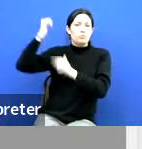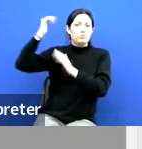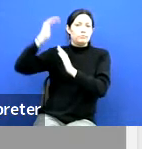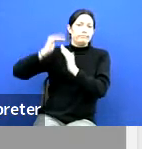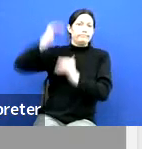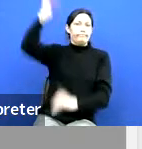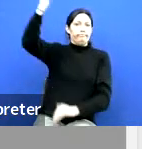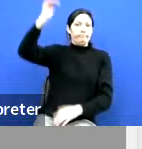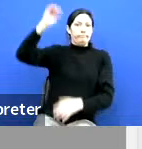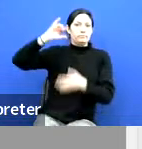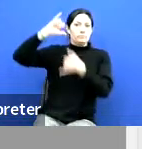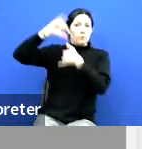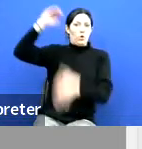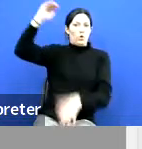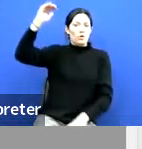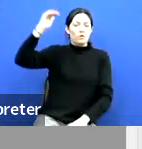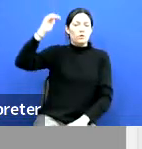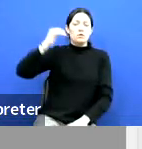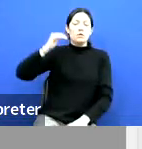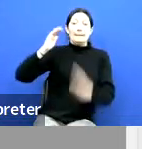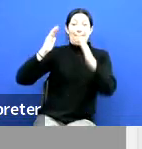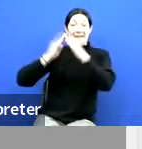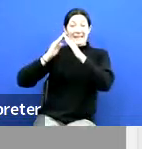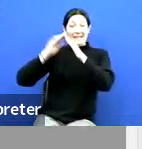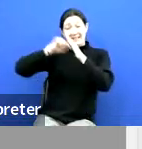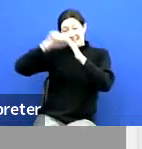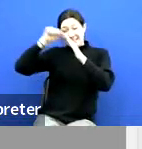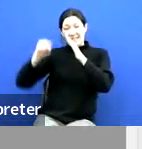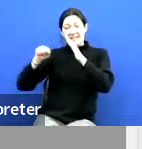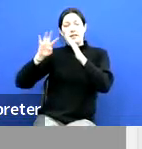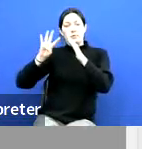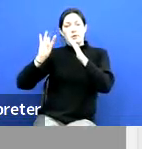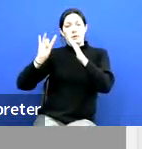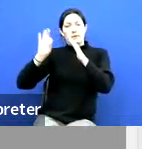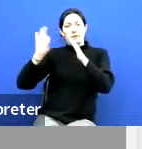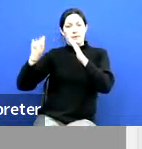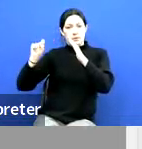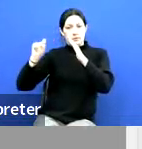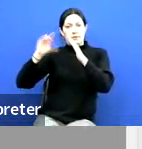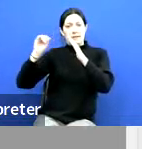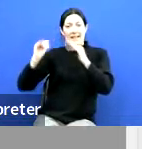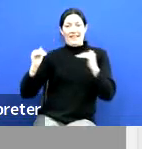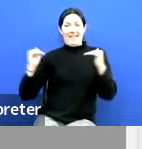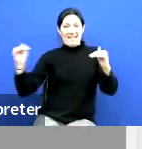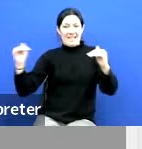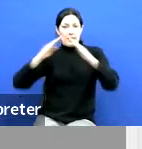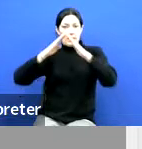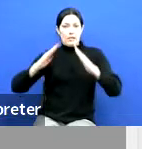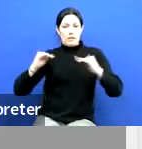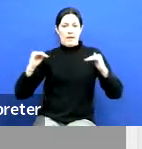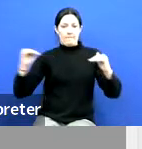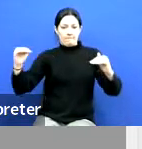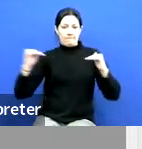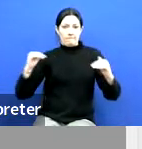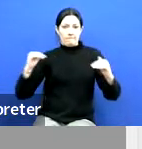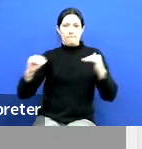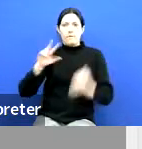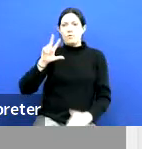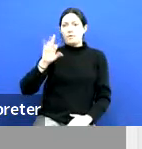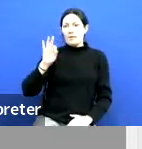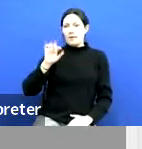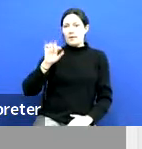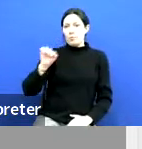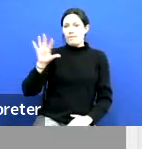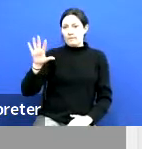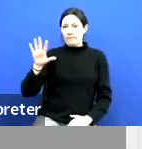roof is at 48 feet and a half, plus or minus, and the eave elevation is at 39 and a half, which we look at